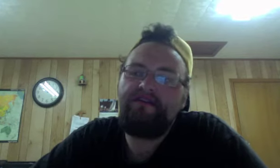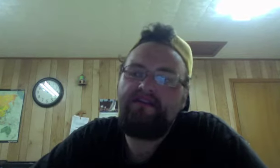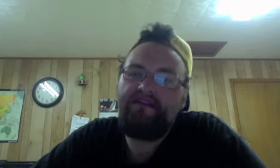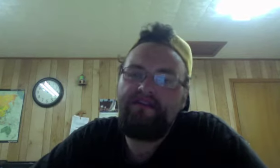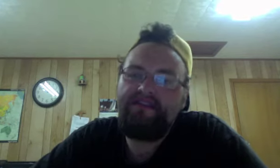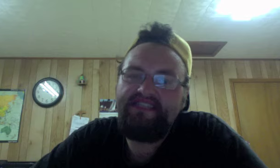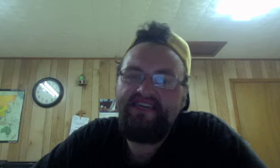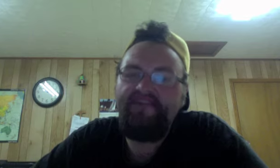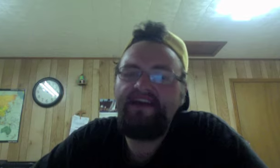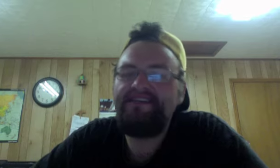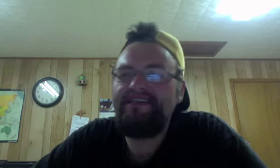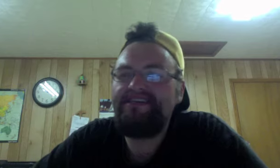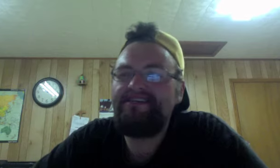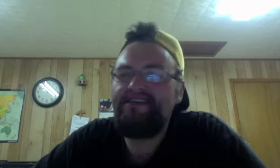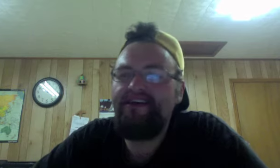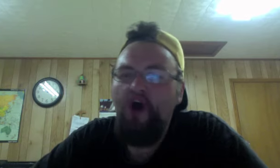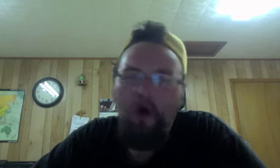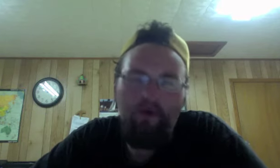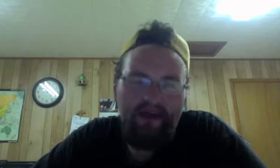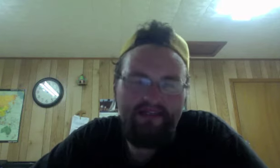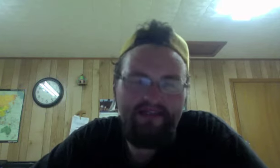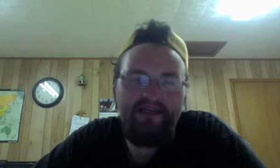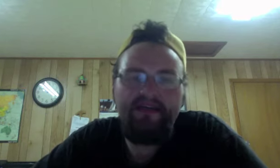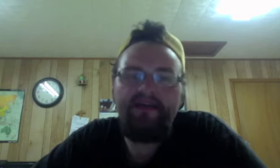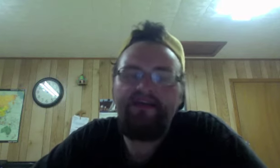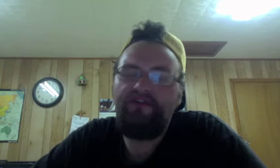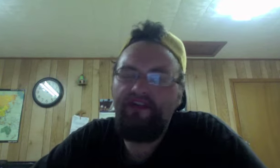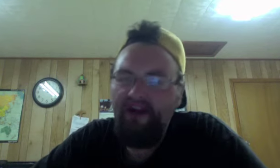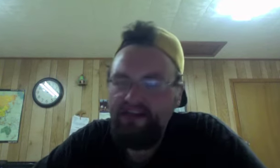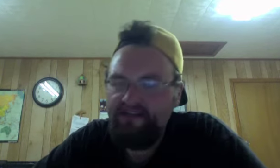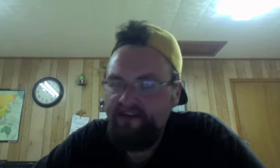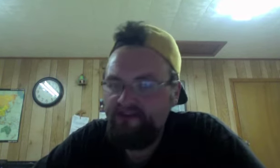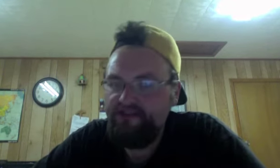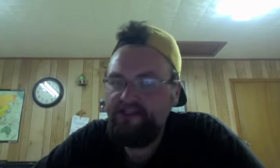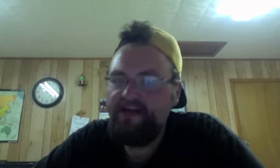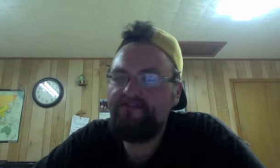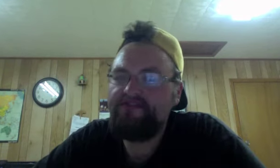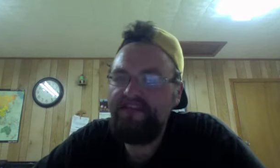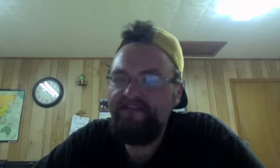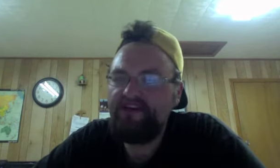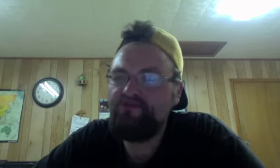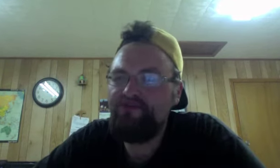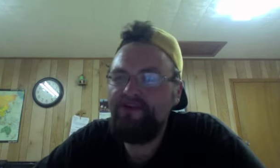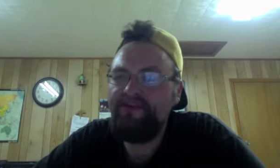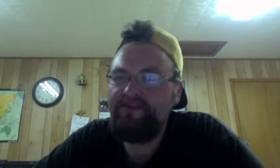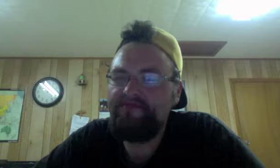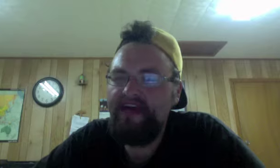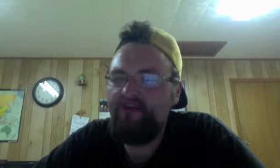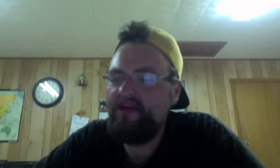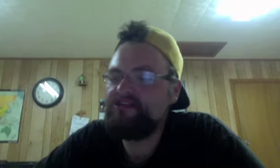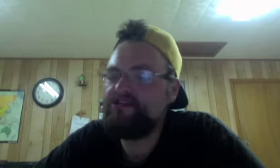the defense is all right you know they lost some veterans there their defense really let them down last year